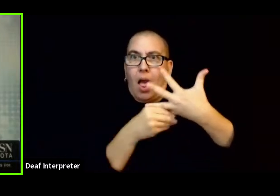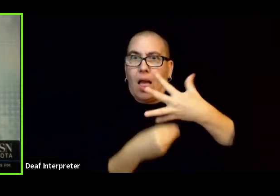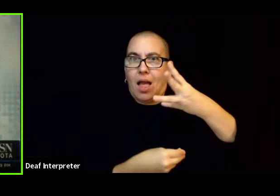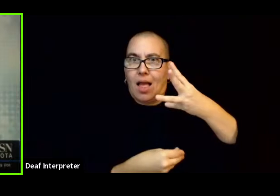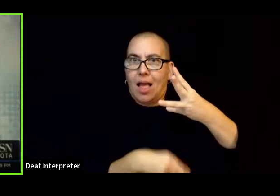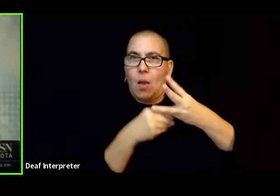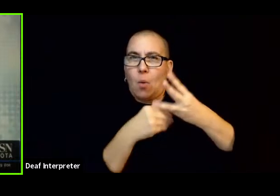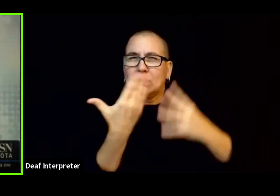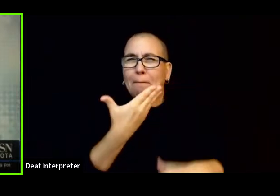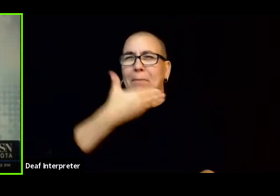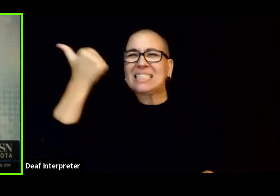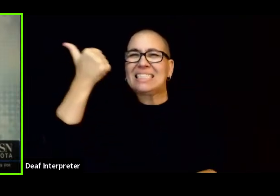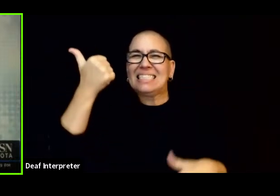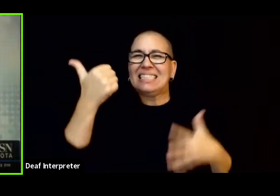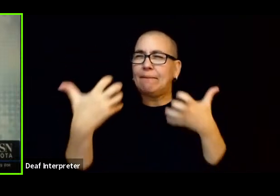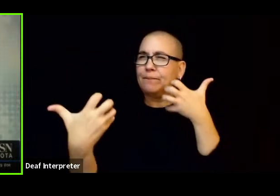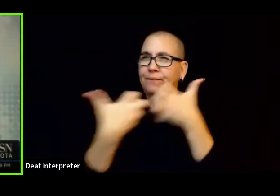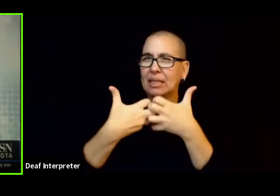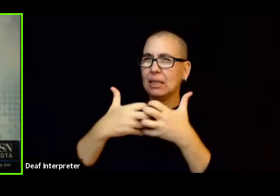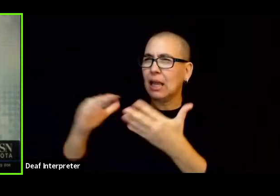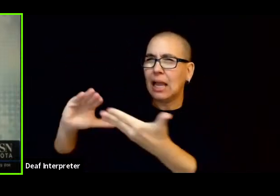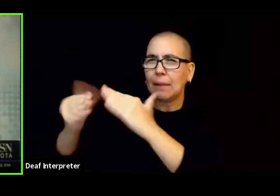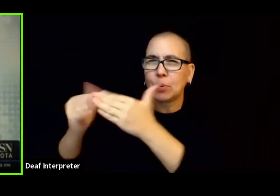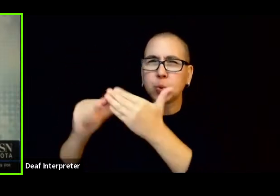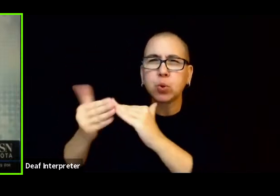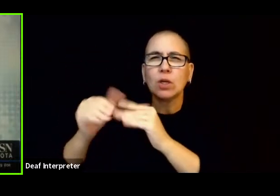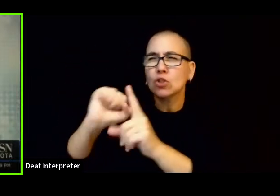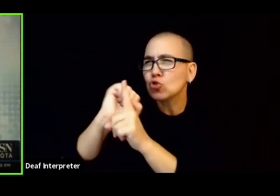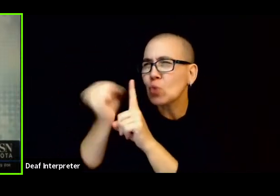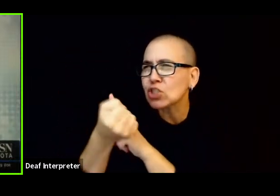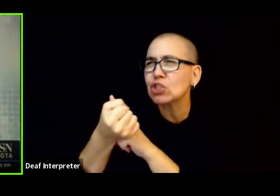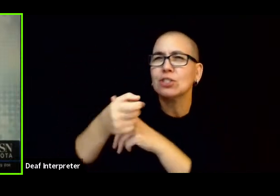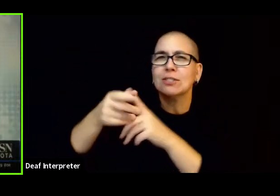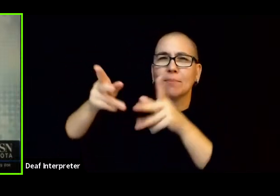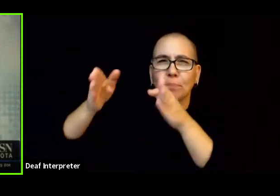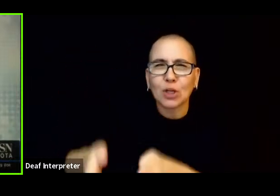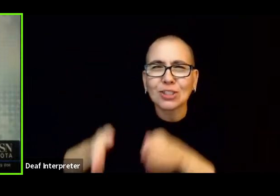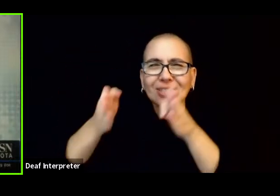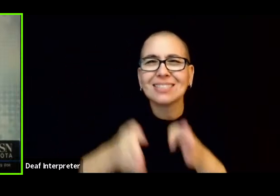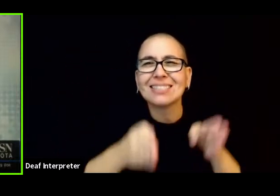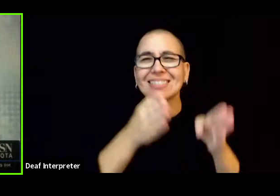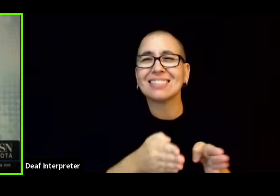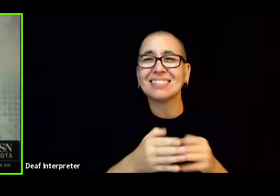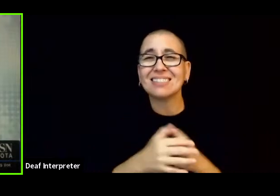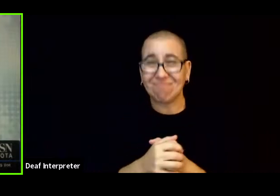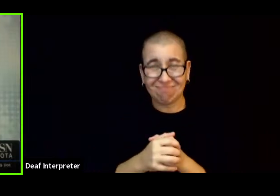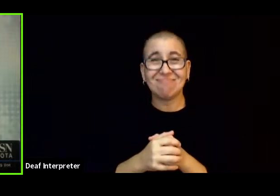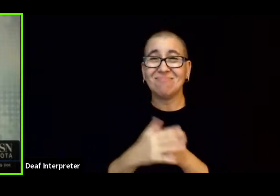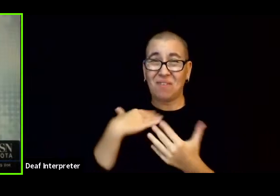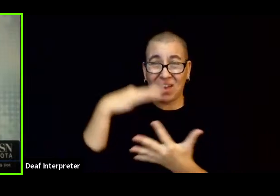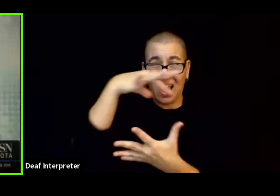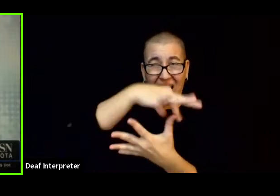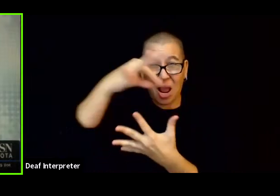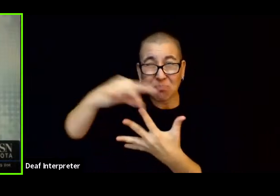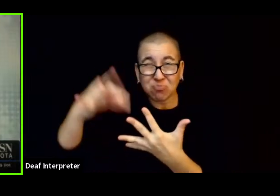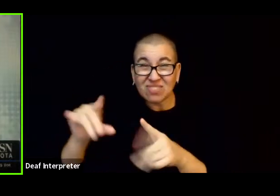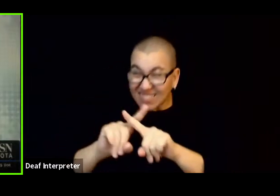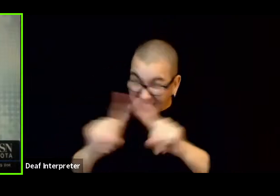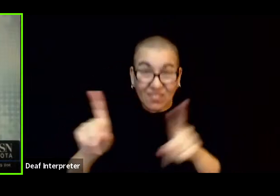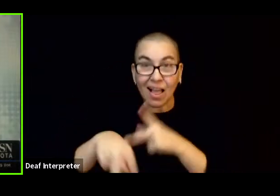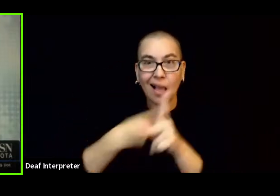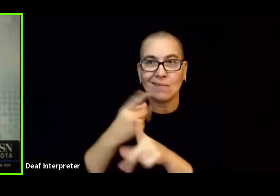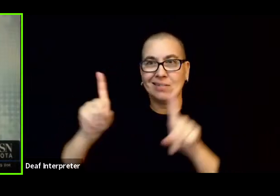circumstances. So we put a big push on diversifying our types of testing and our testing supplies so that we can